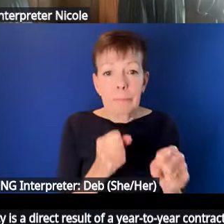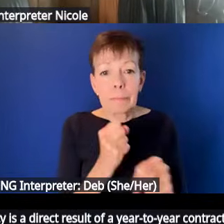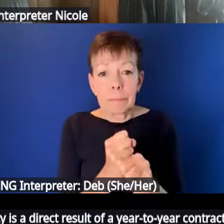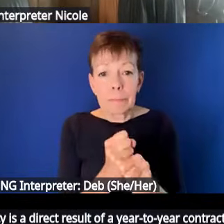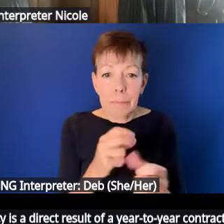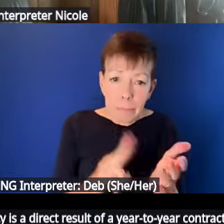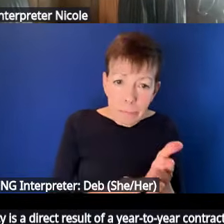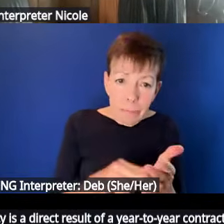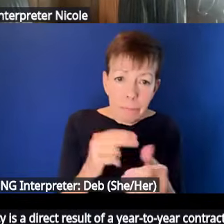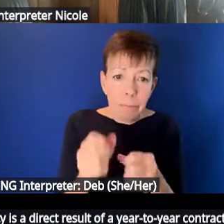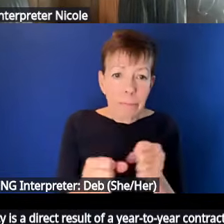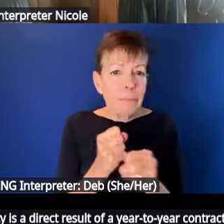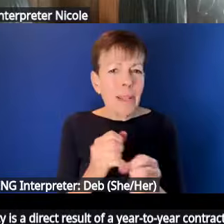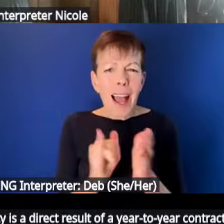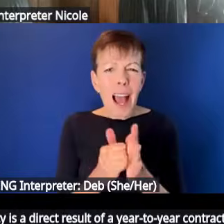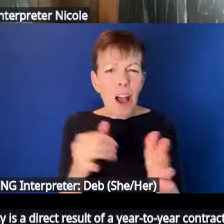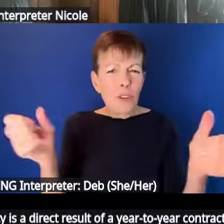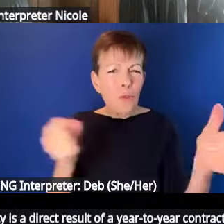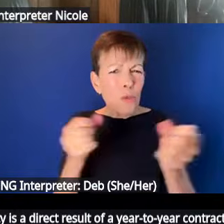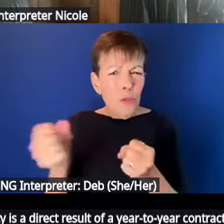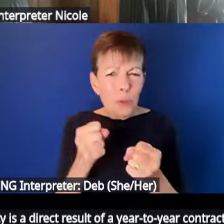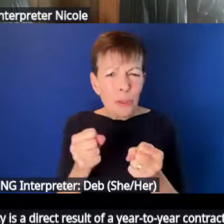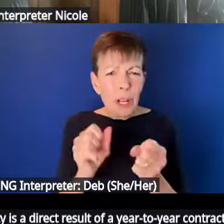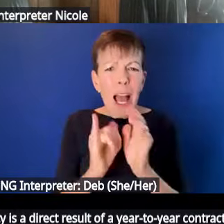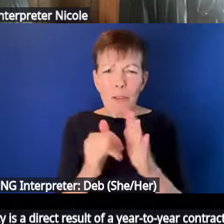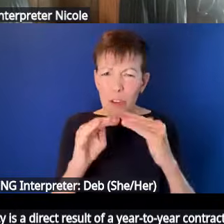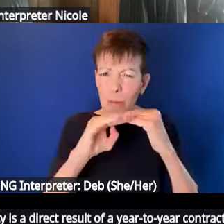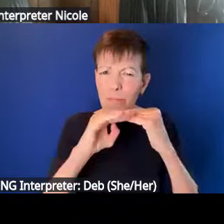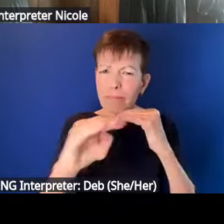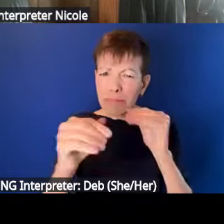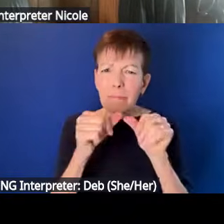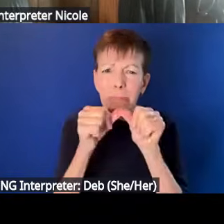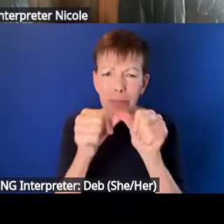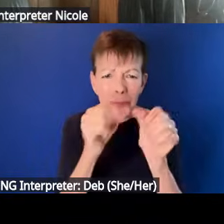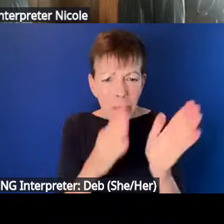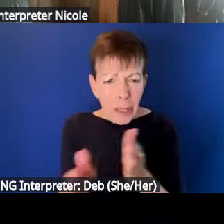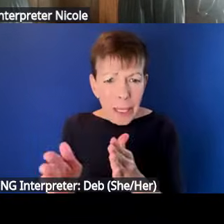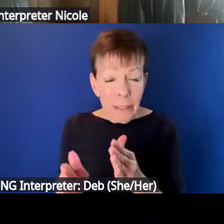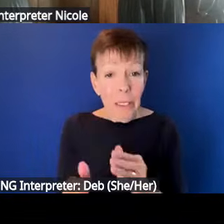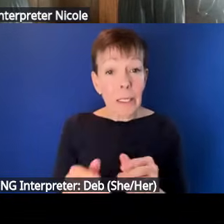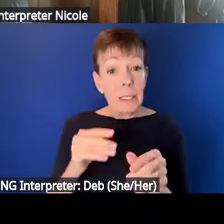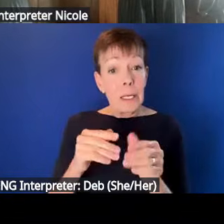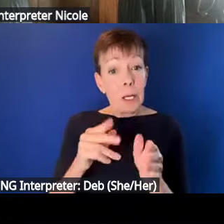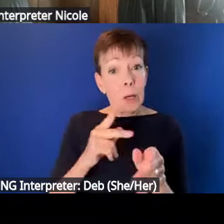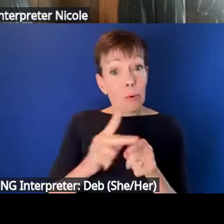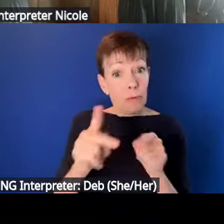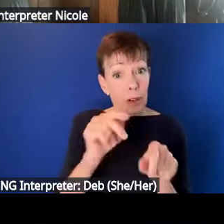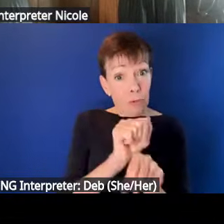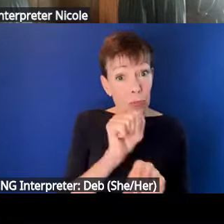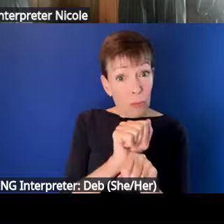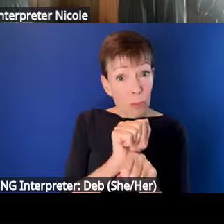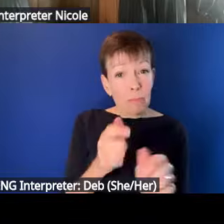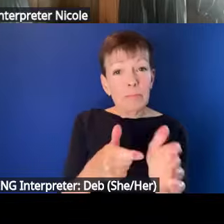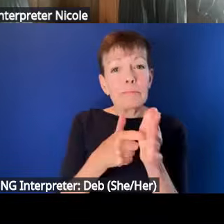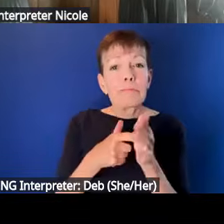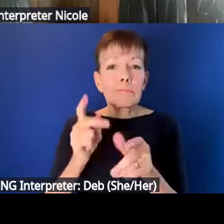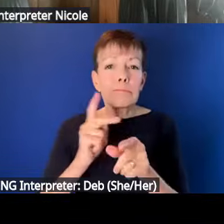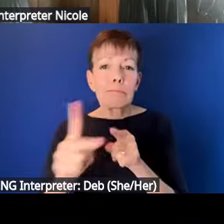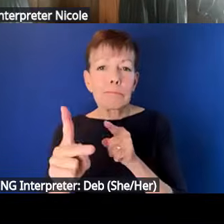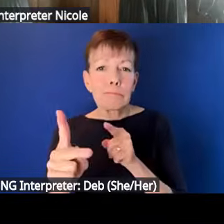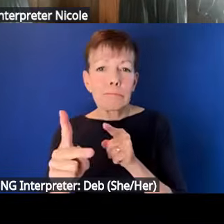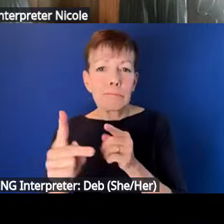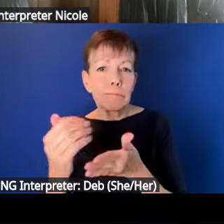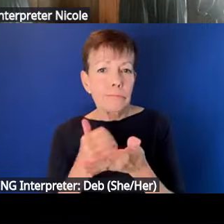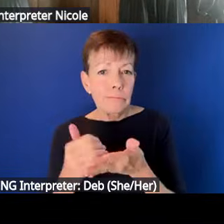for qualified professionals. Professional work deserves professional compensation. Recruitment and retention